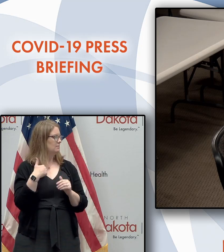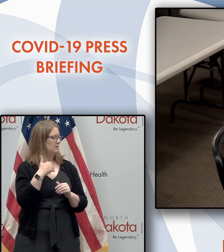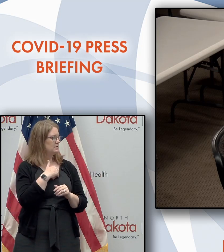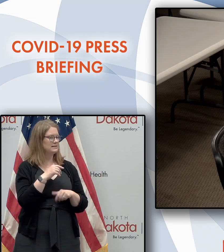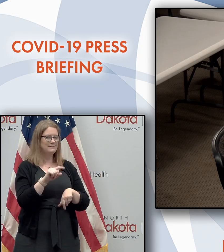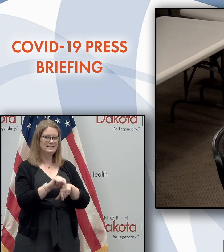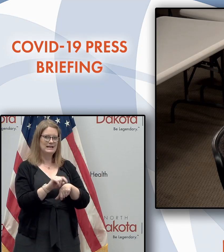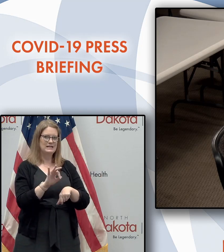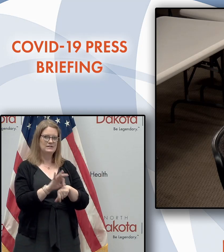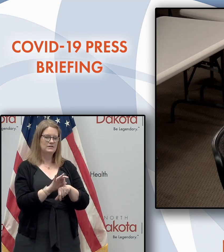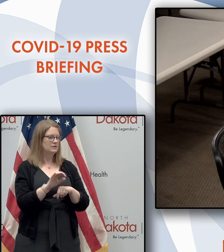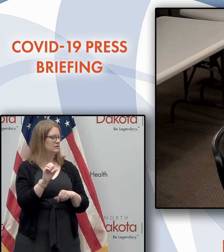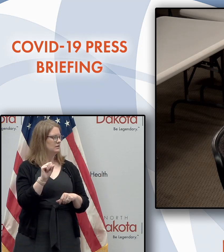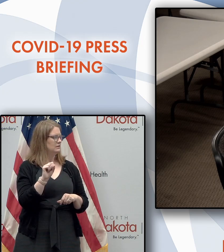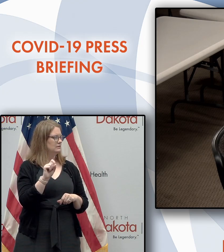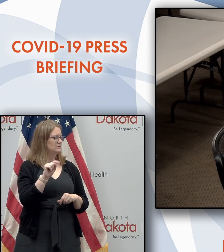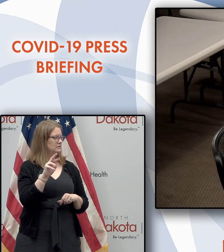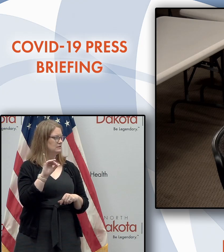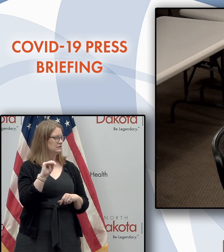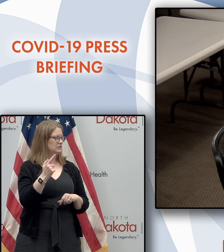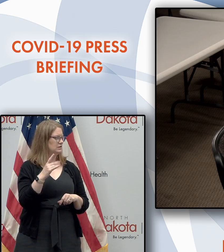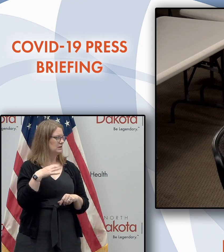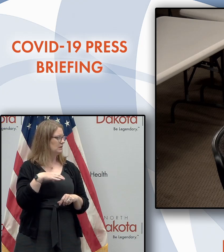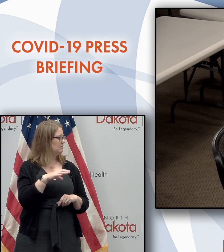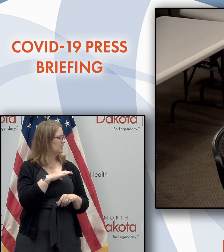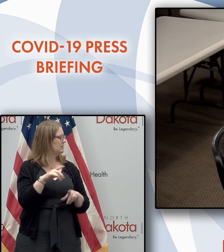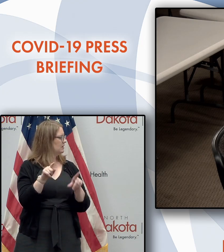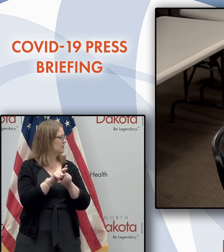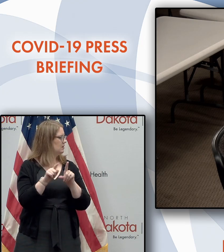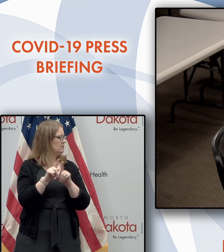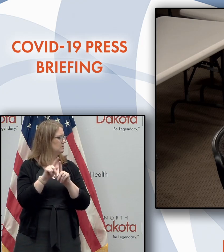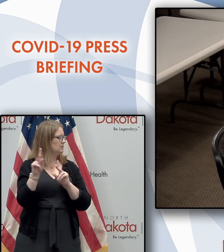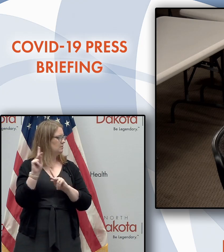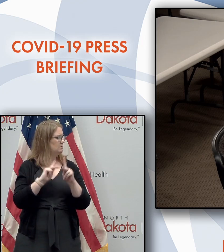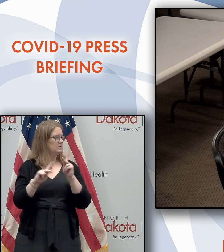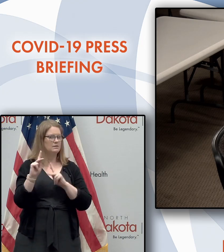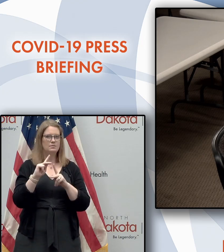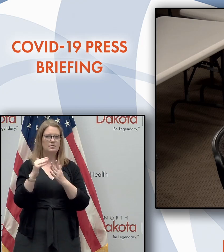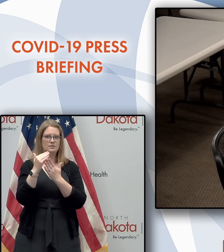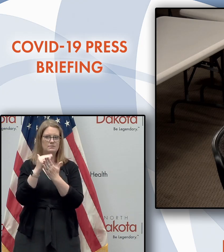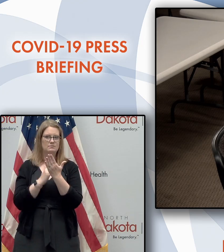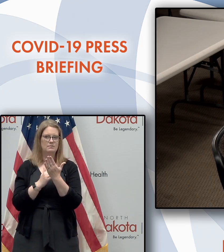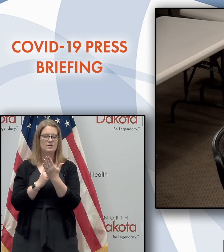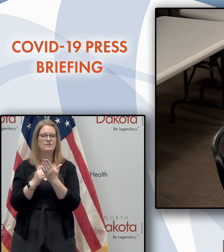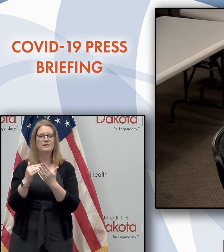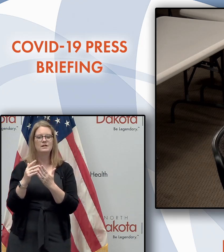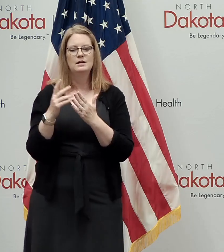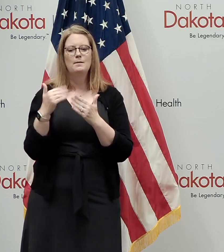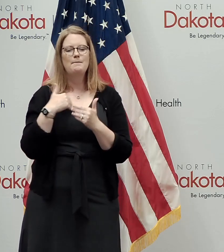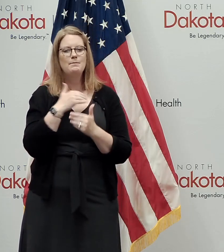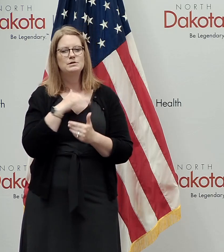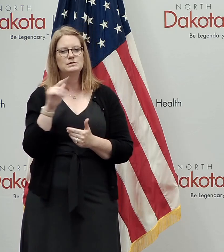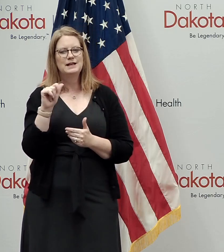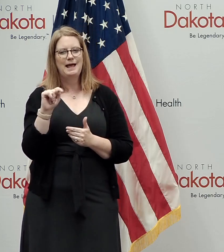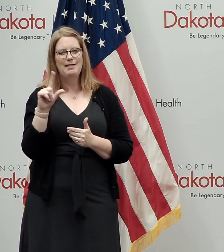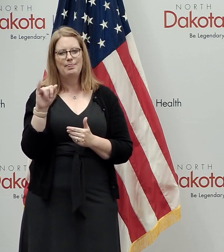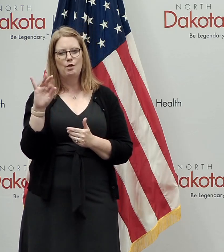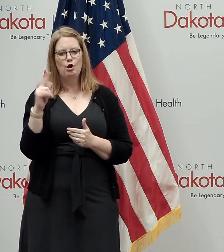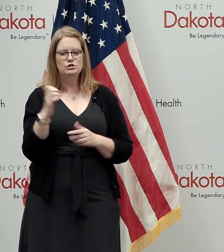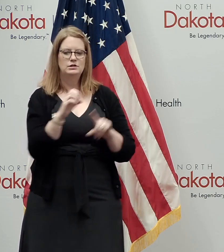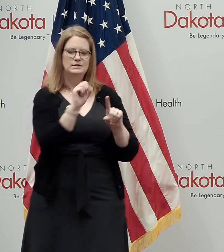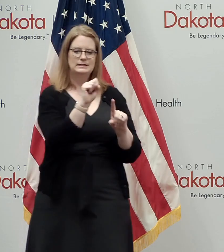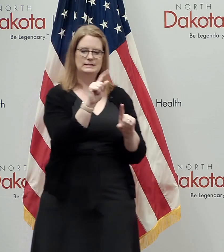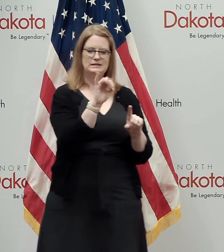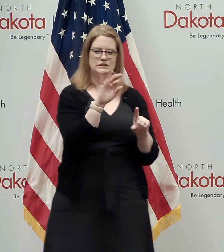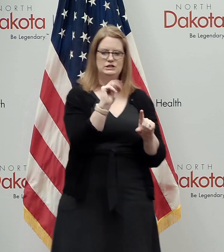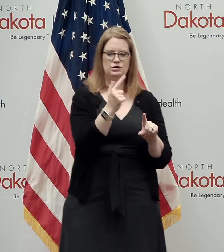was a steering committee, and then there were also people listed as members at large. What's the difference between those? Well, I think of the steering committee as